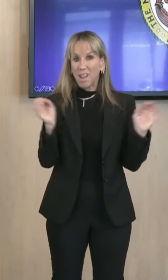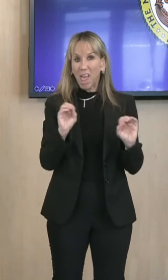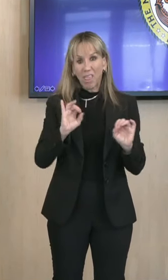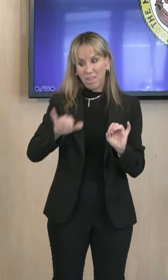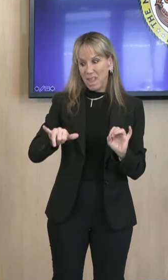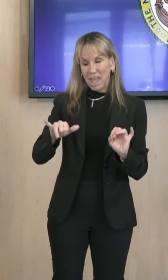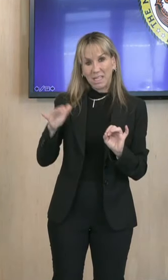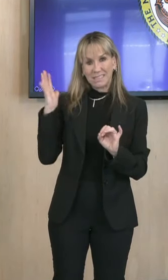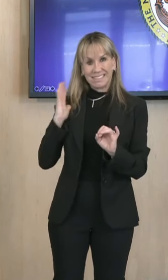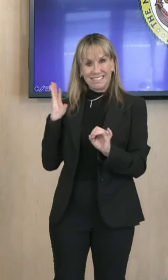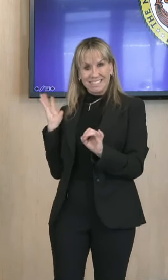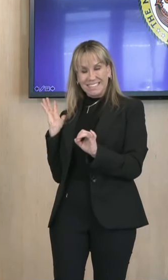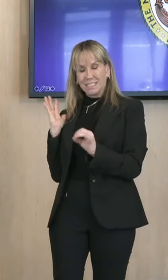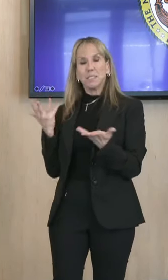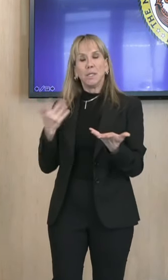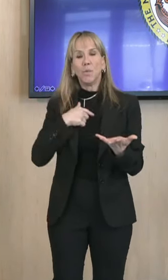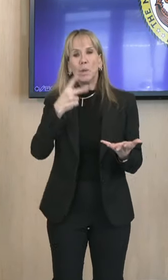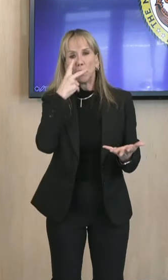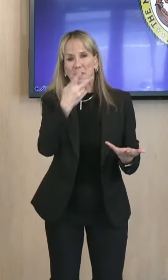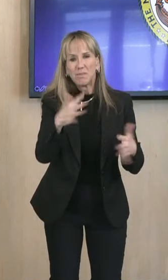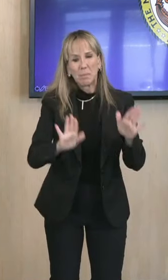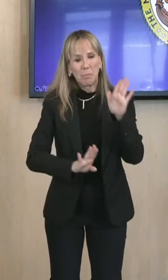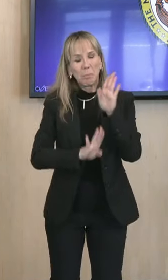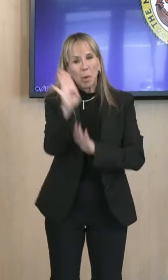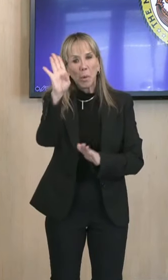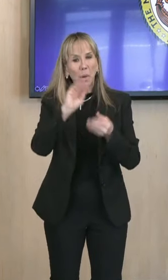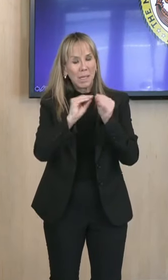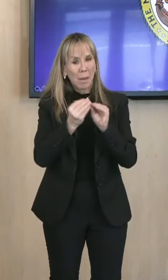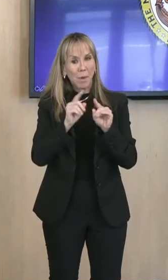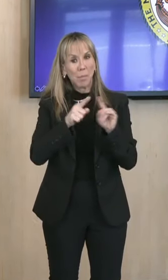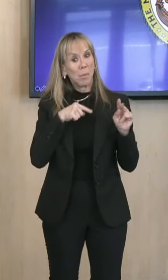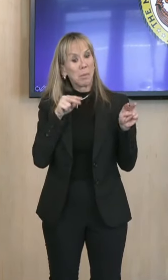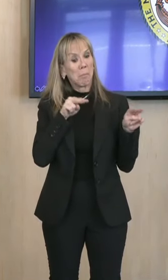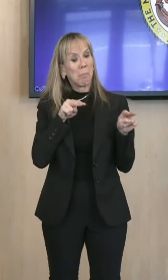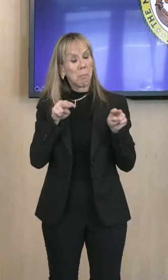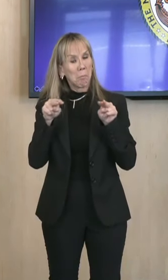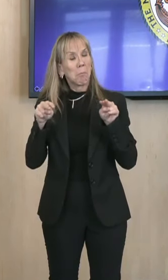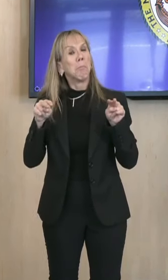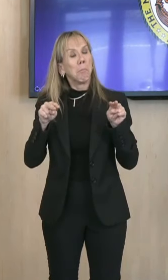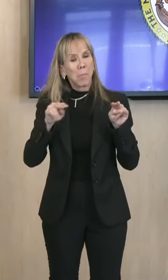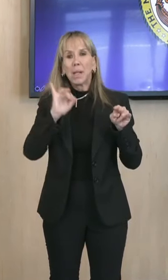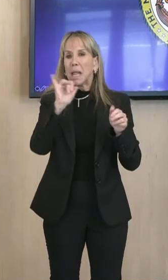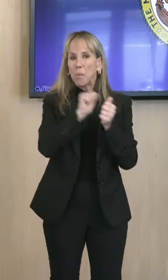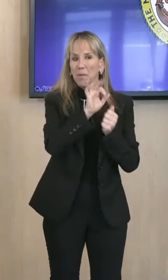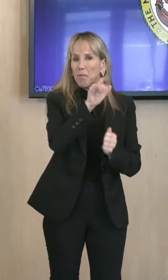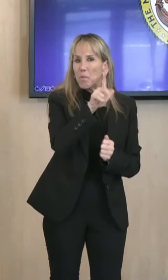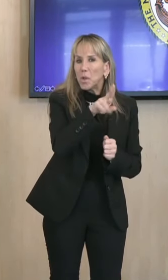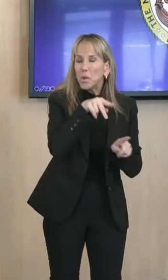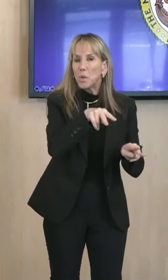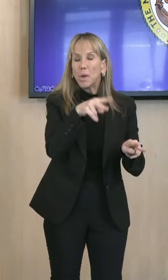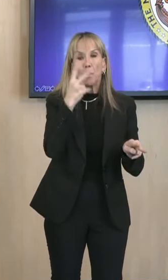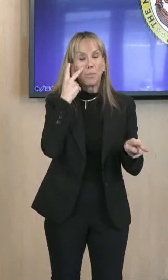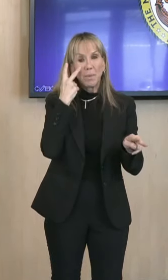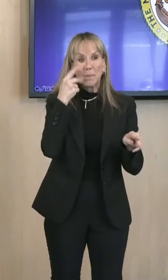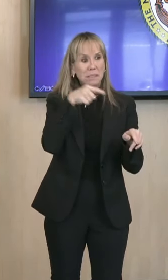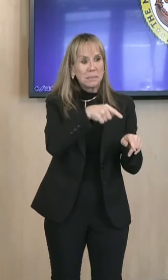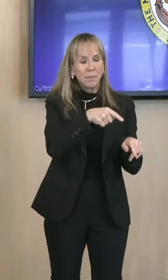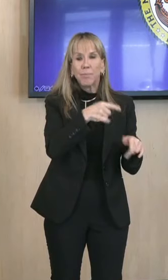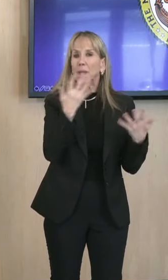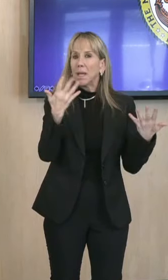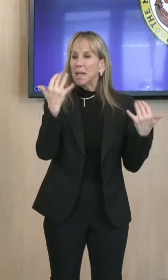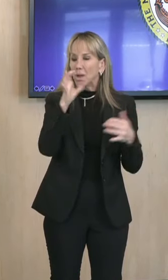positive results, particularly around flu cases, but the simple reality is we face a horrifically contagious virus